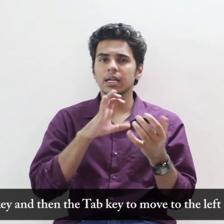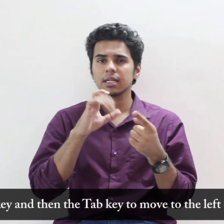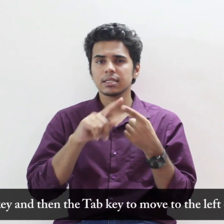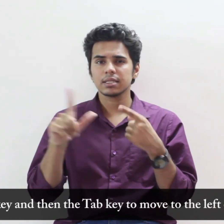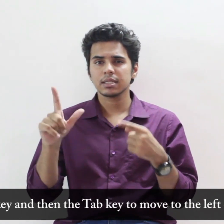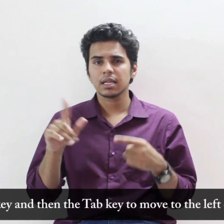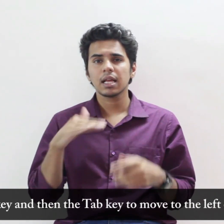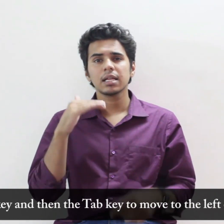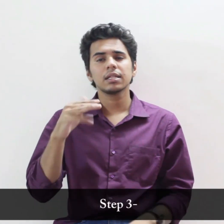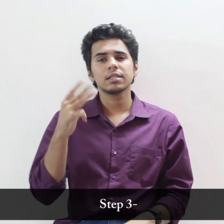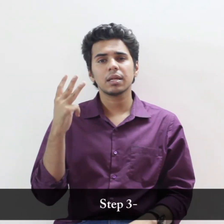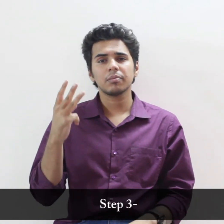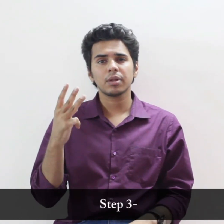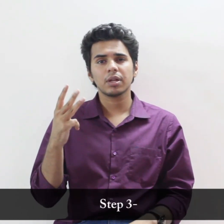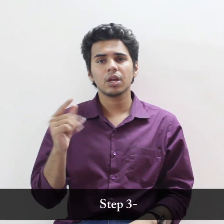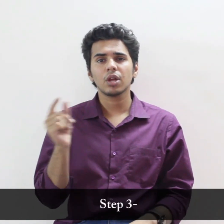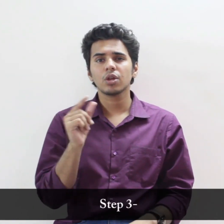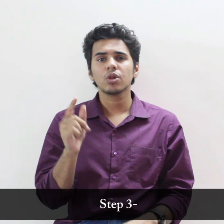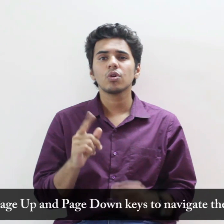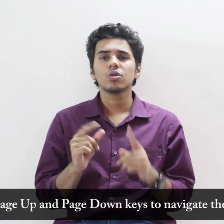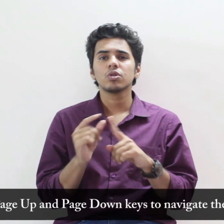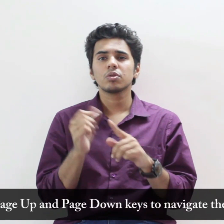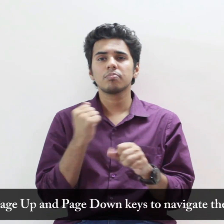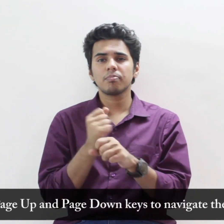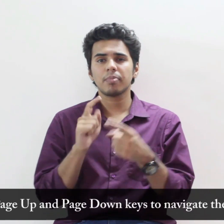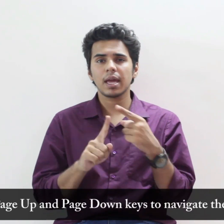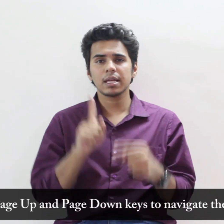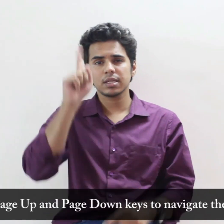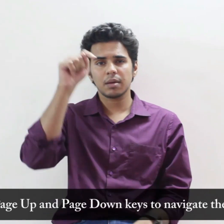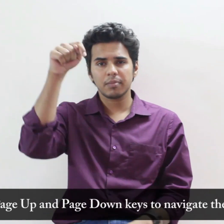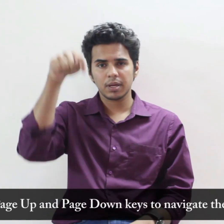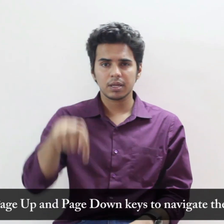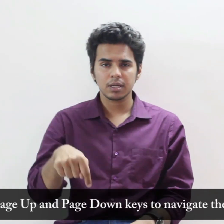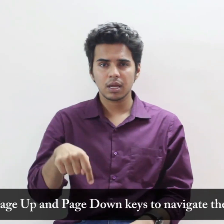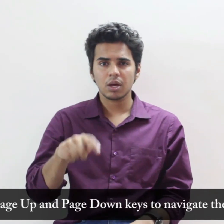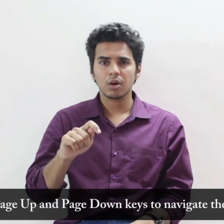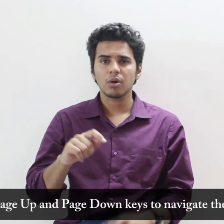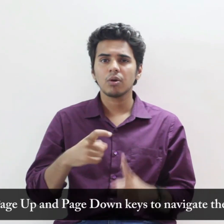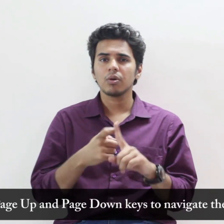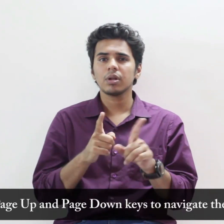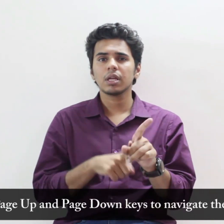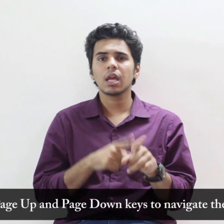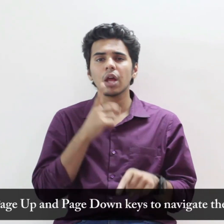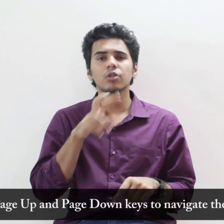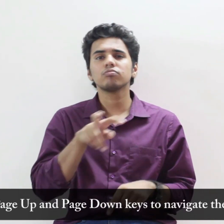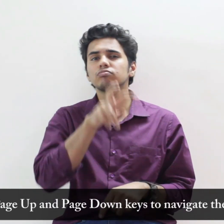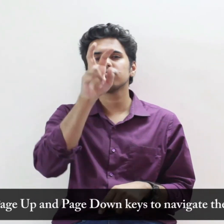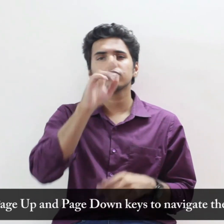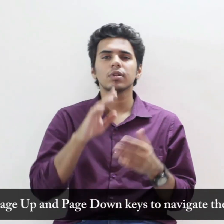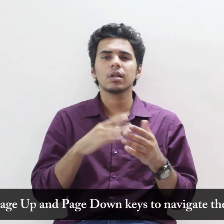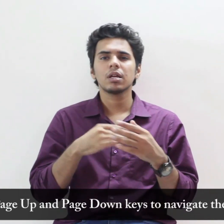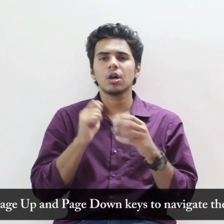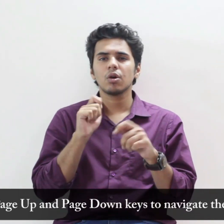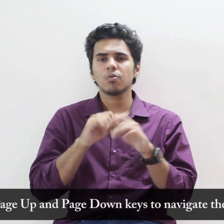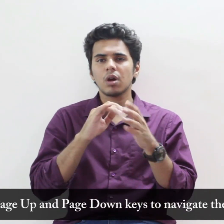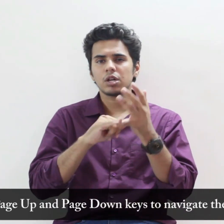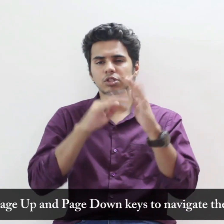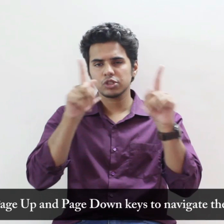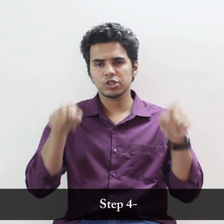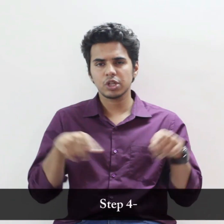of the selected cell. Step 3. Use the Page Up and Page Down keys to navigate the worksheet. Step